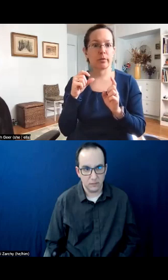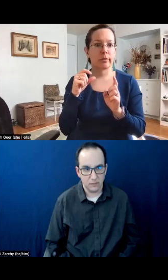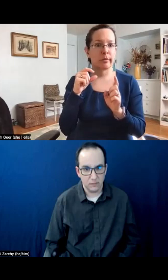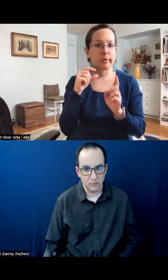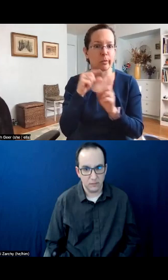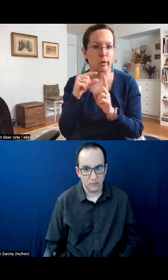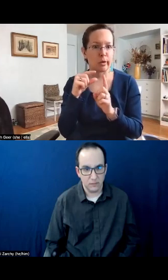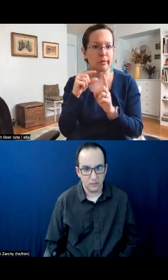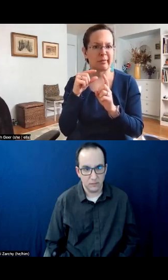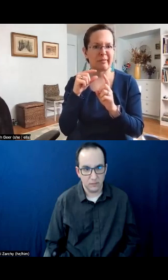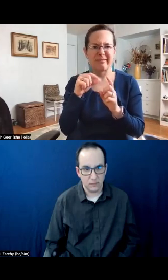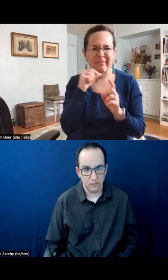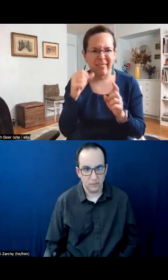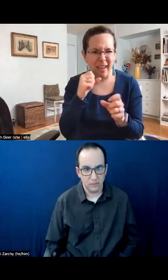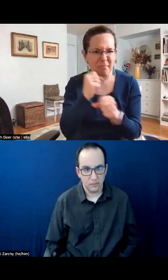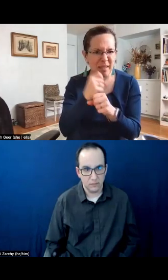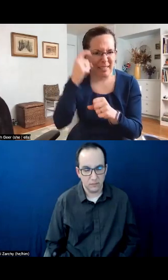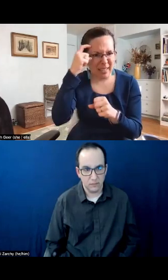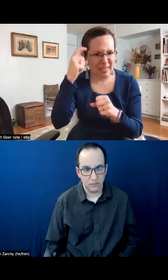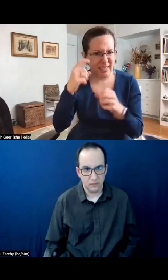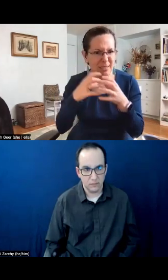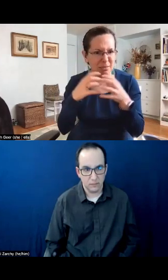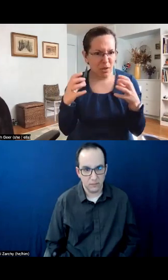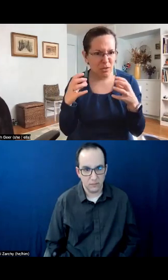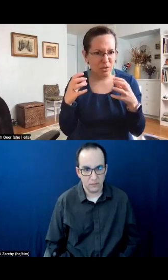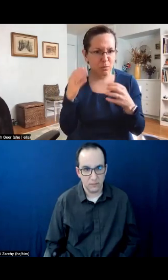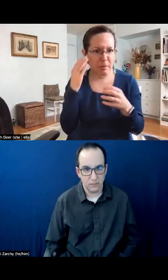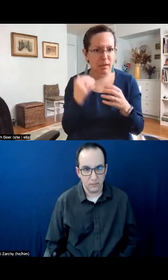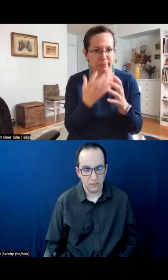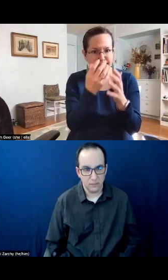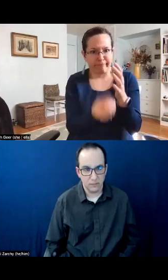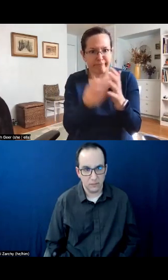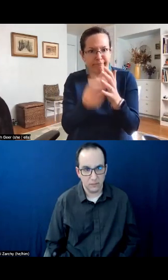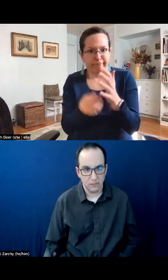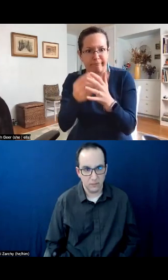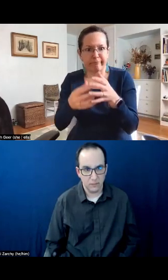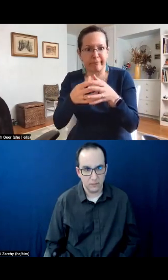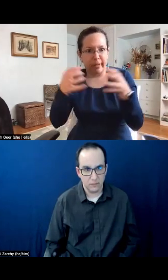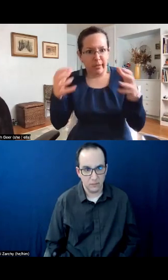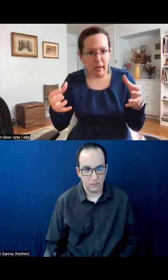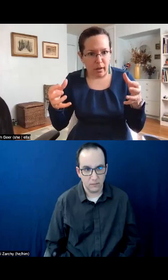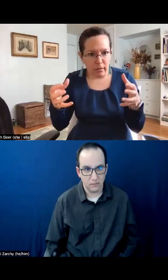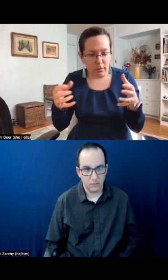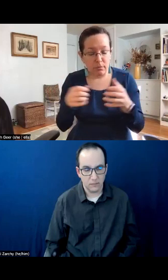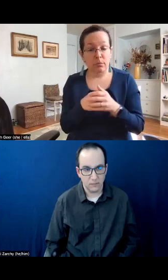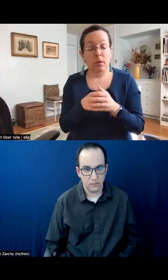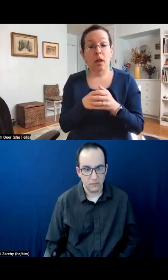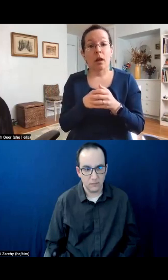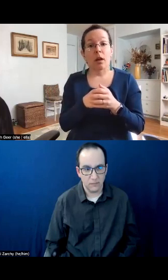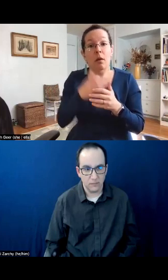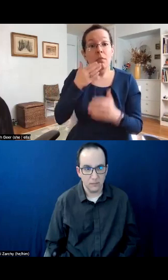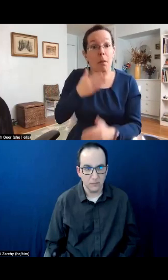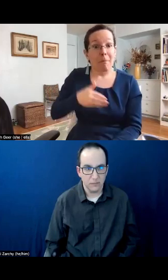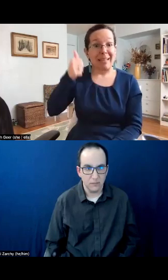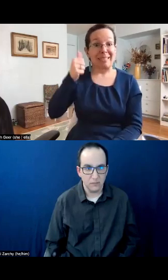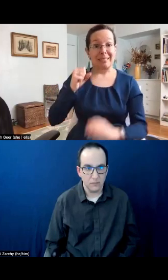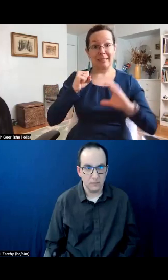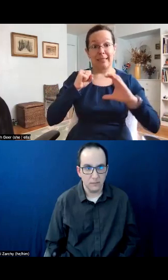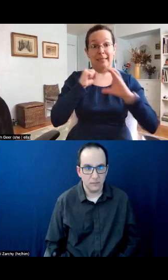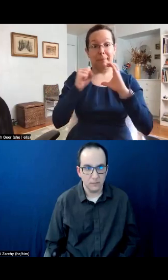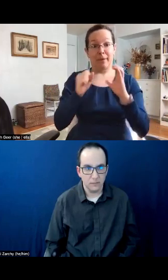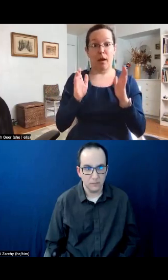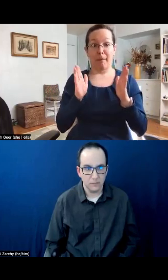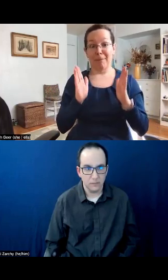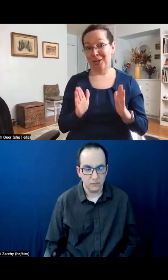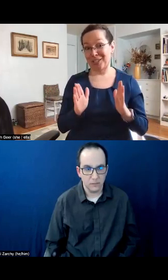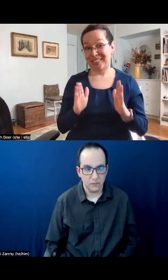English word order and isn't accessible to those understanding ASL as a primary language. Information will be missing,